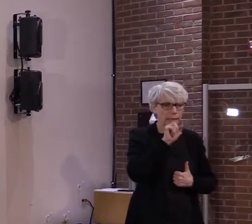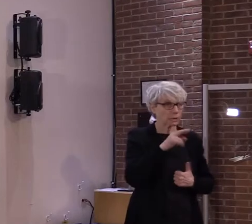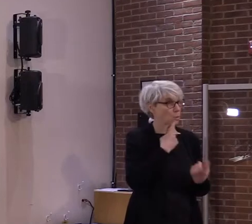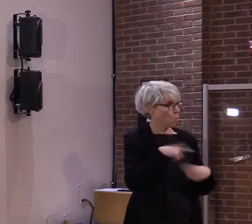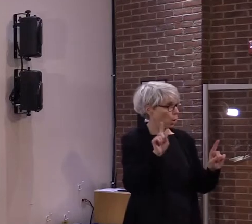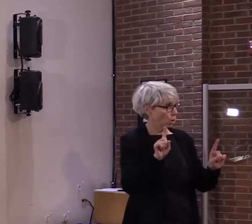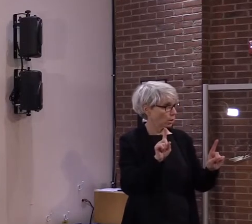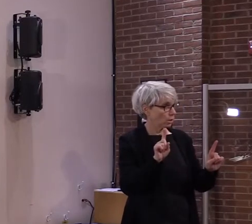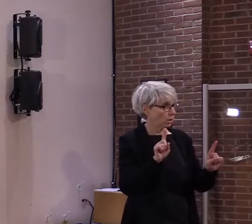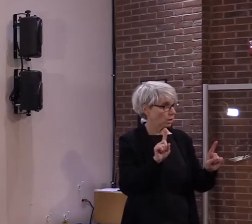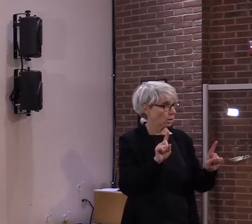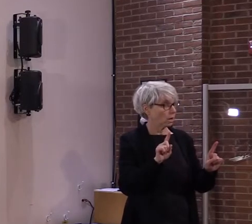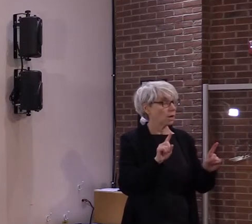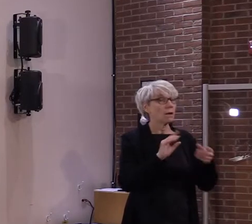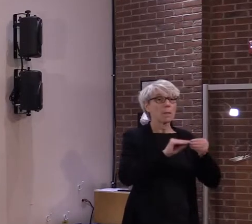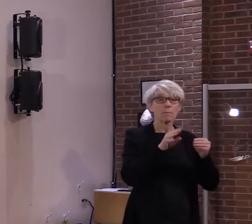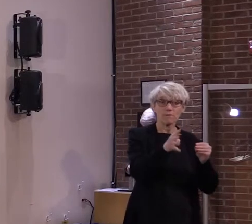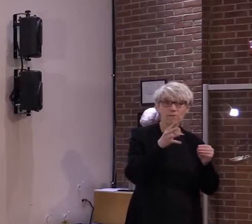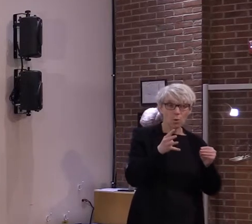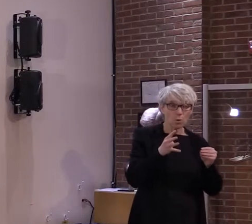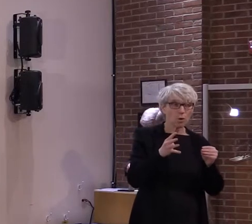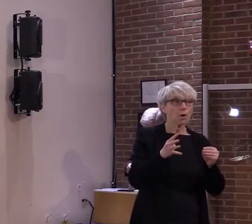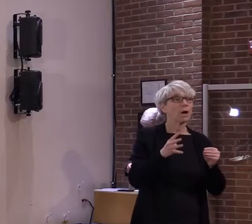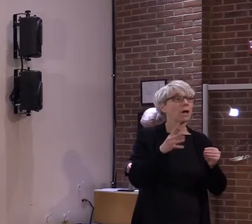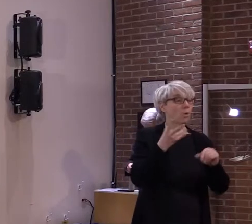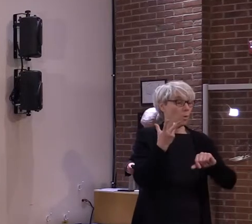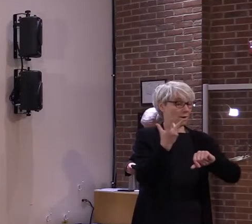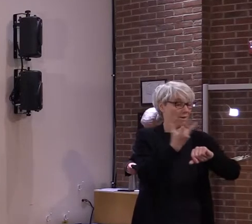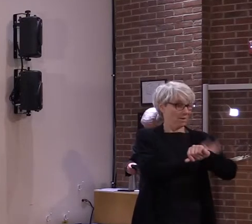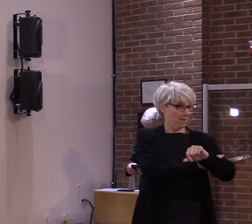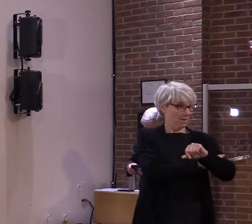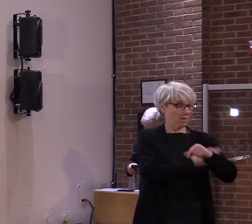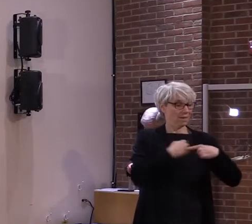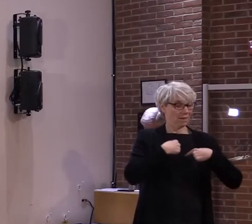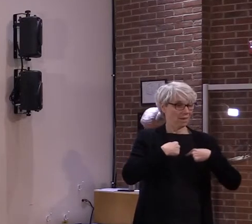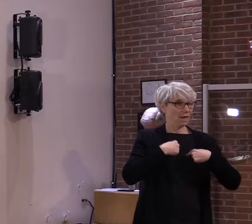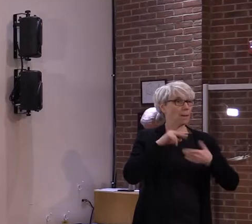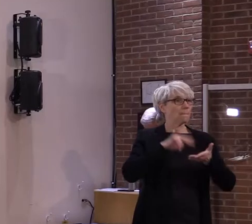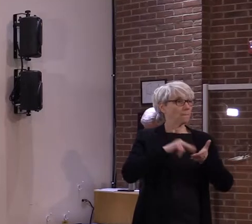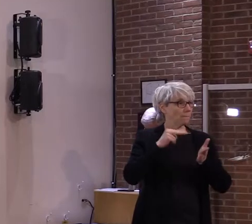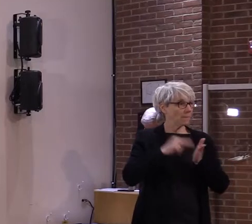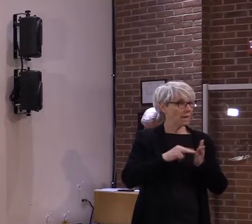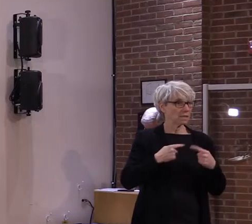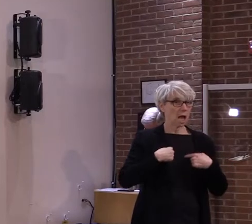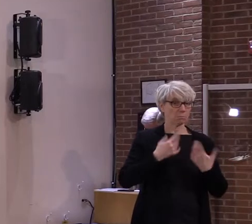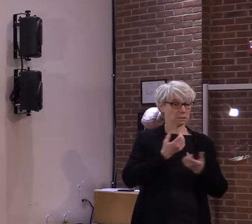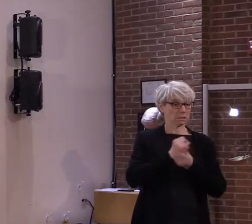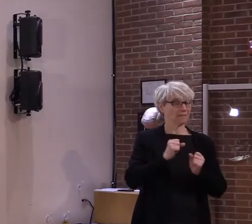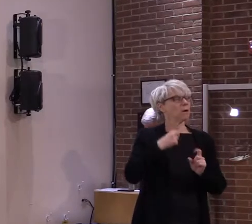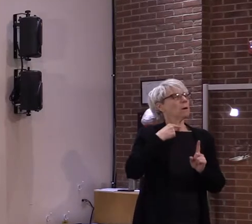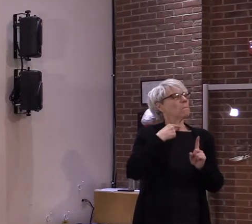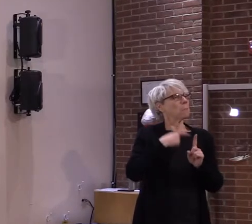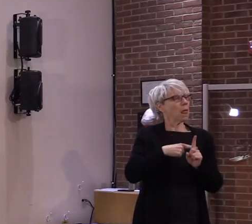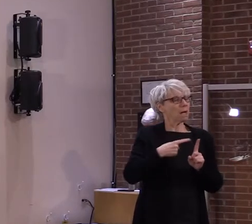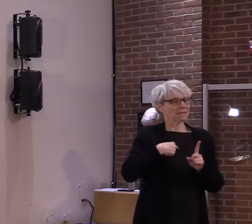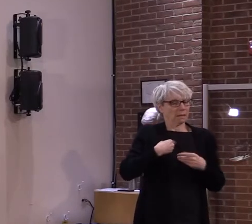the ability to transmit virus to others is substantially reduced by the